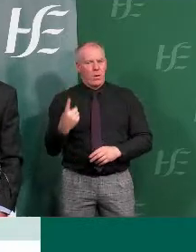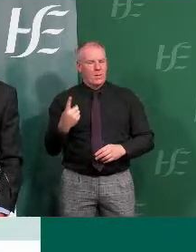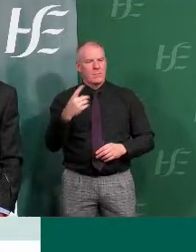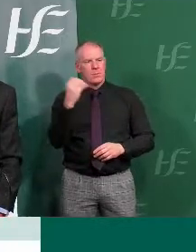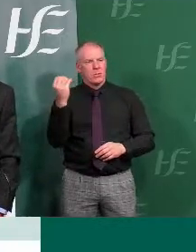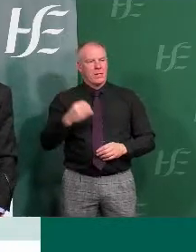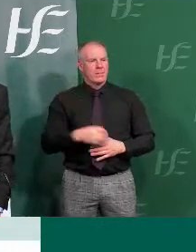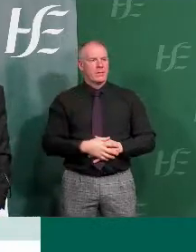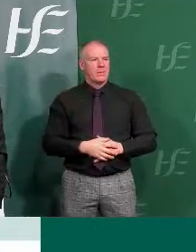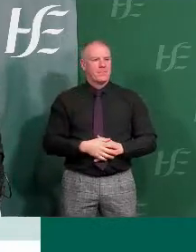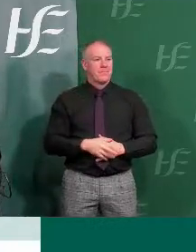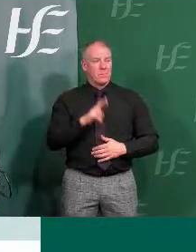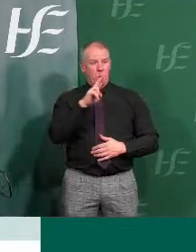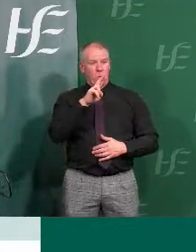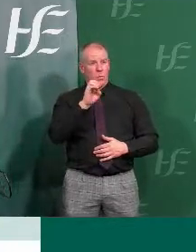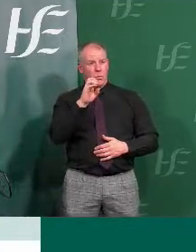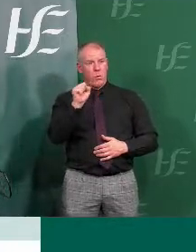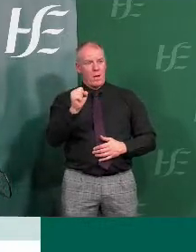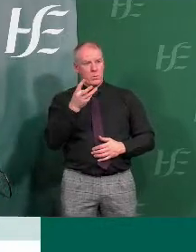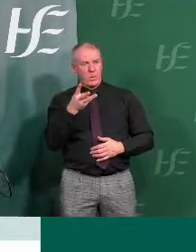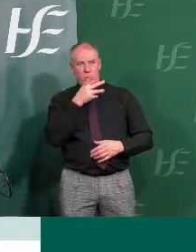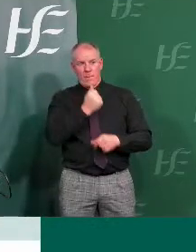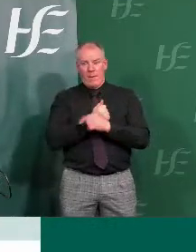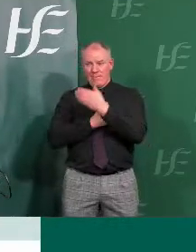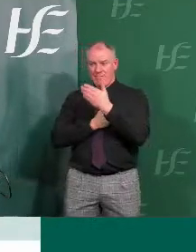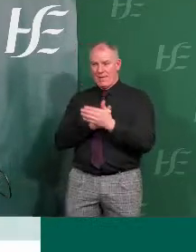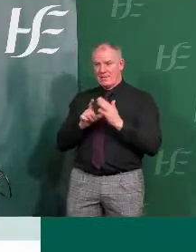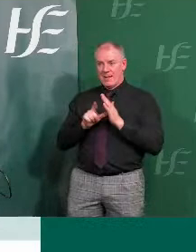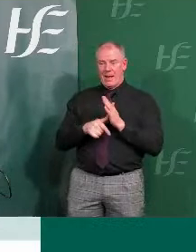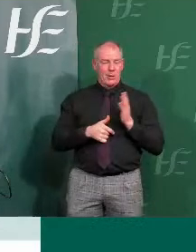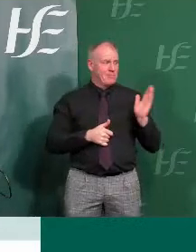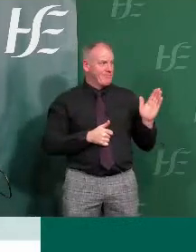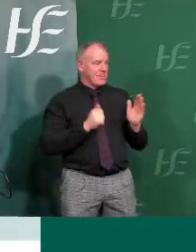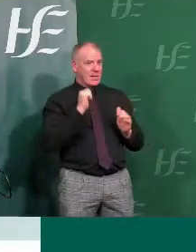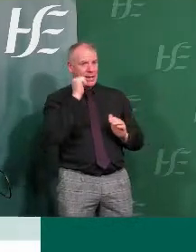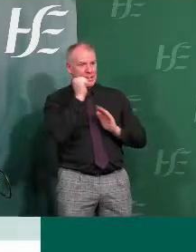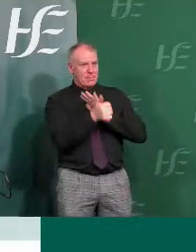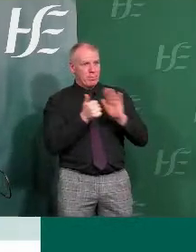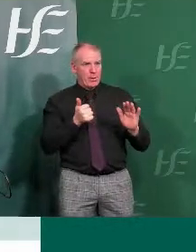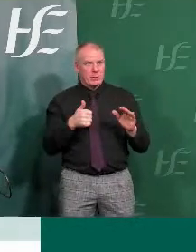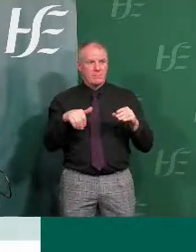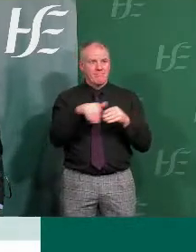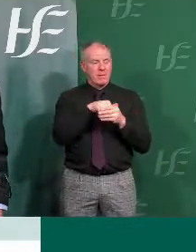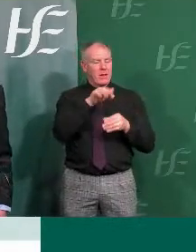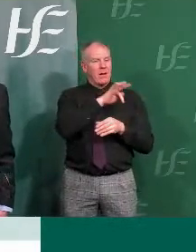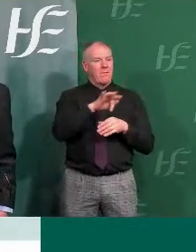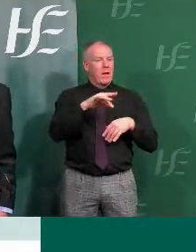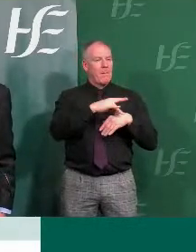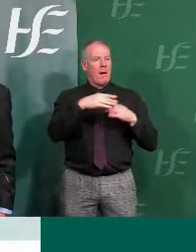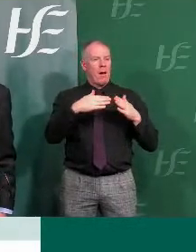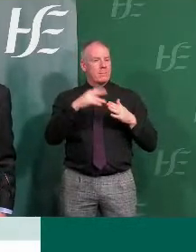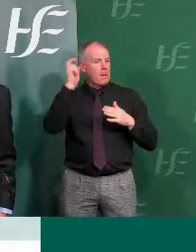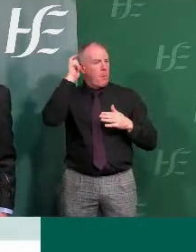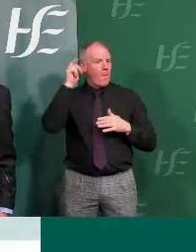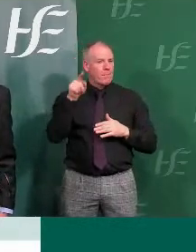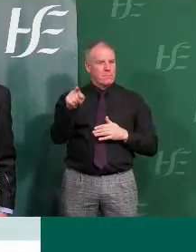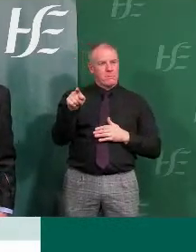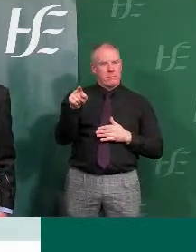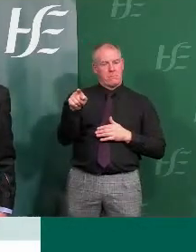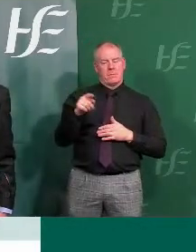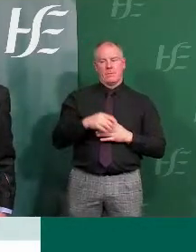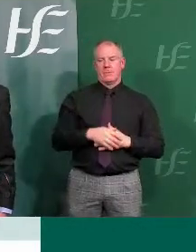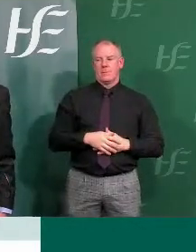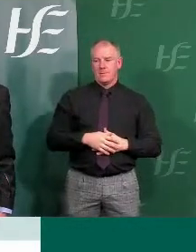Ross will go into this in detail from his experience directly in Beaumont Hospital as a respiratory physician. And we see